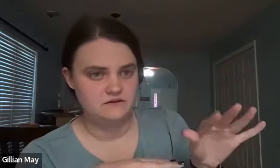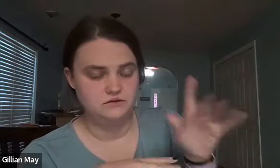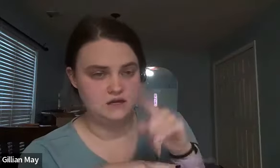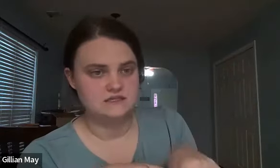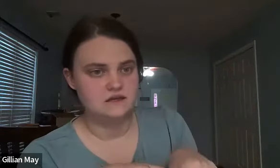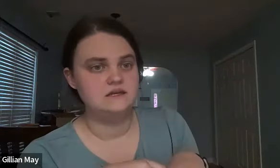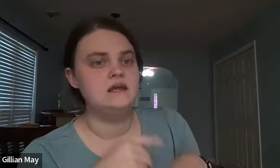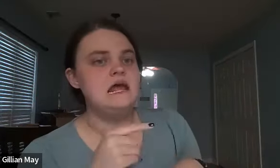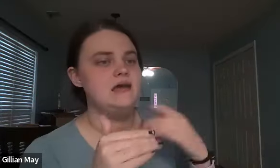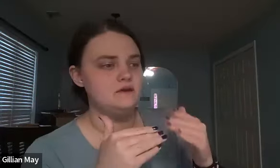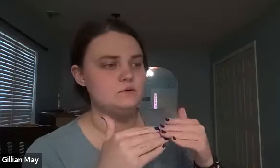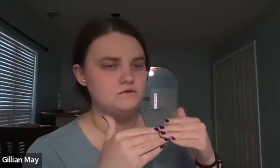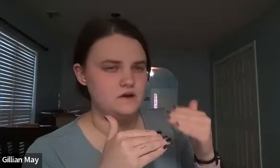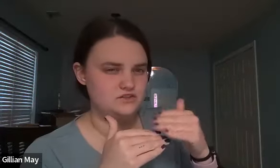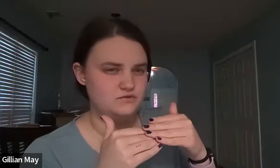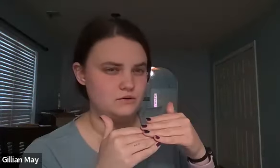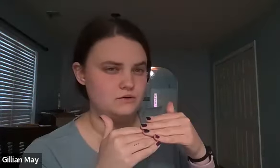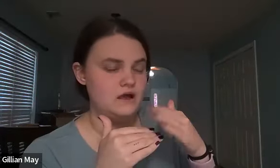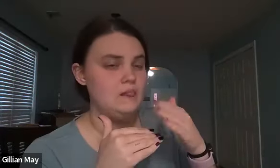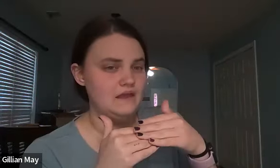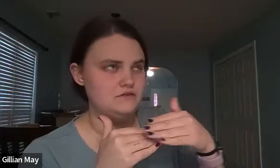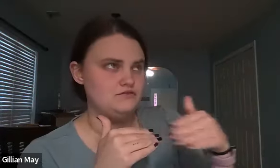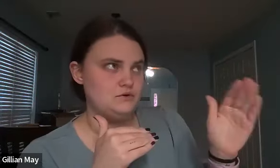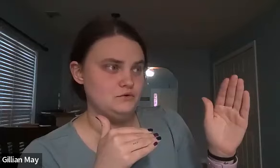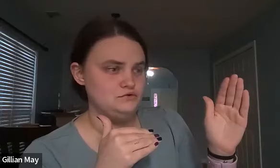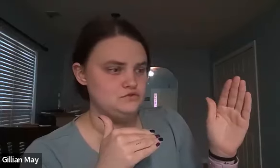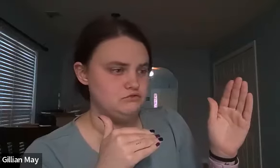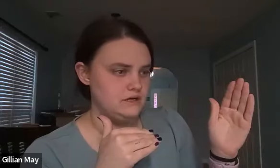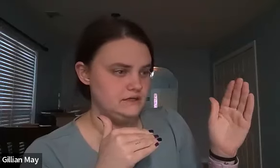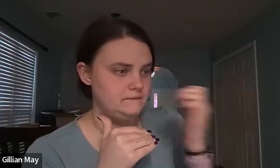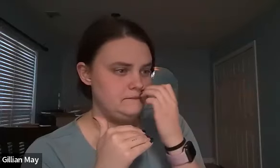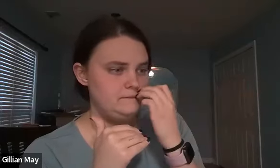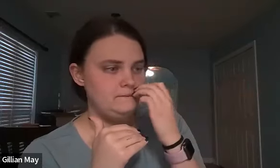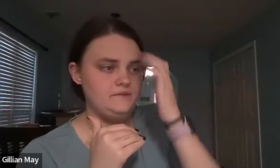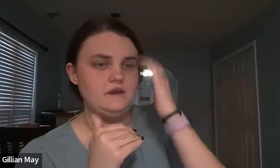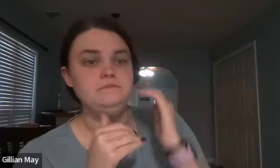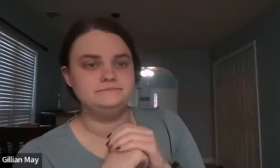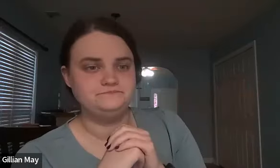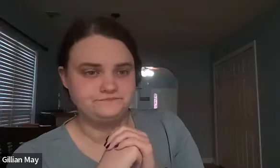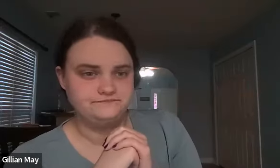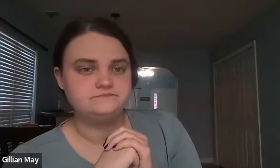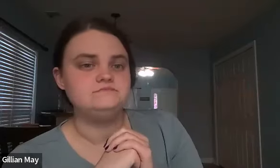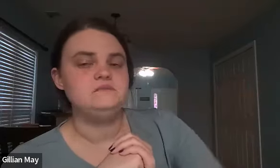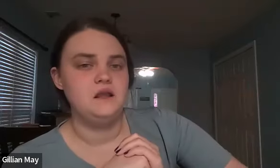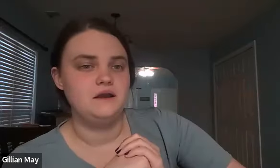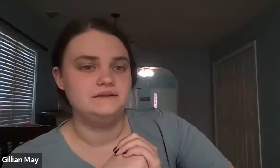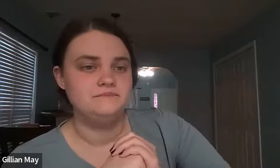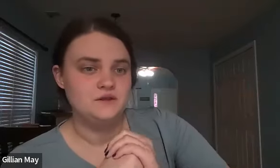you guys sign it. And then we'll move on to 11 through 20. Okay. All right.